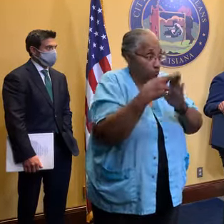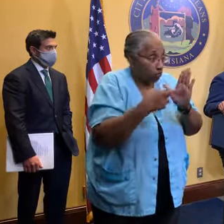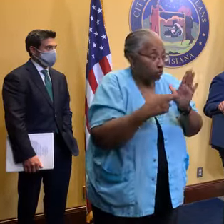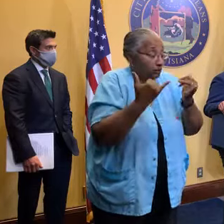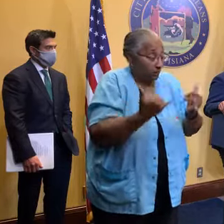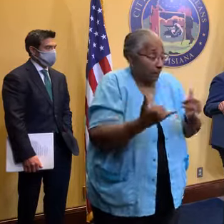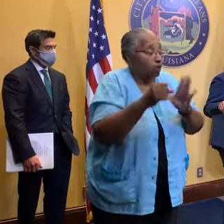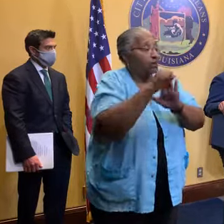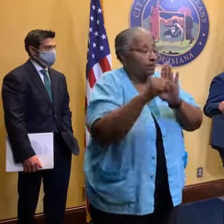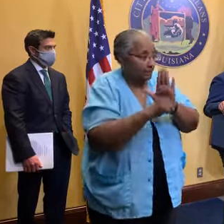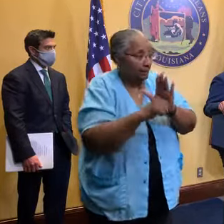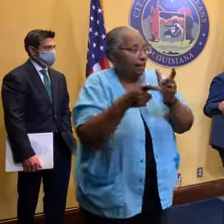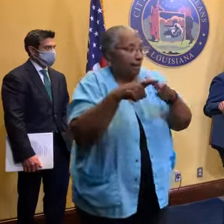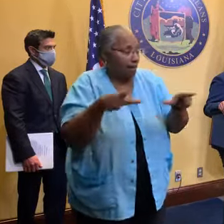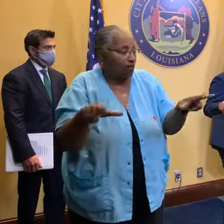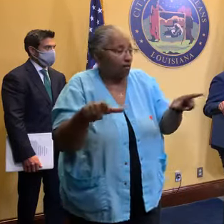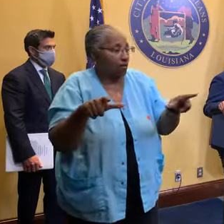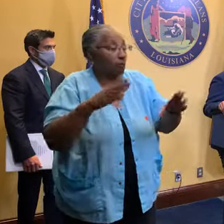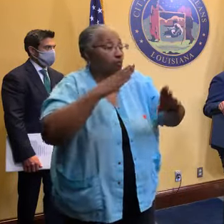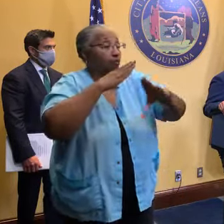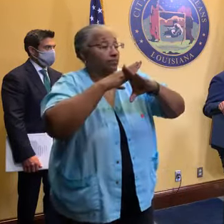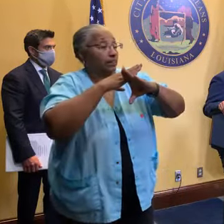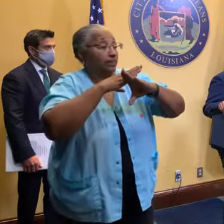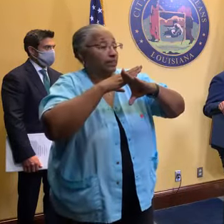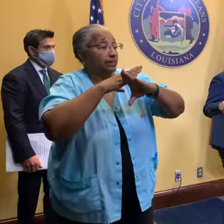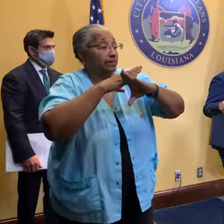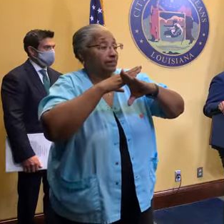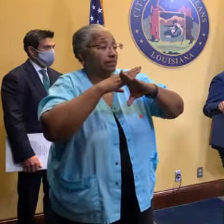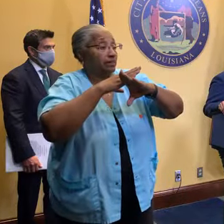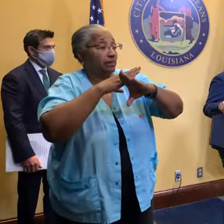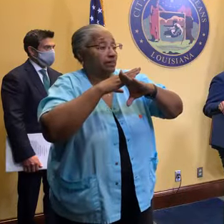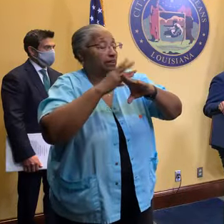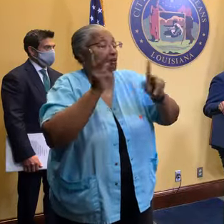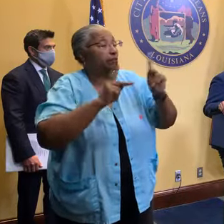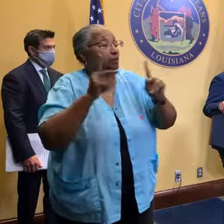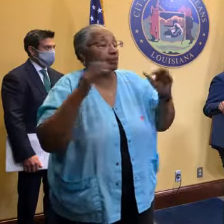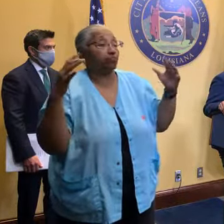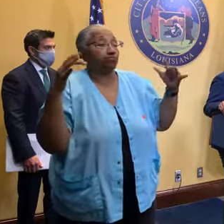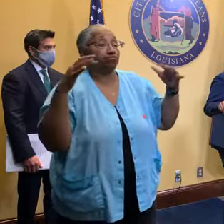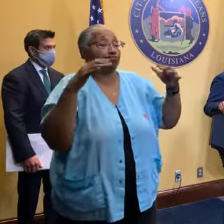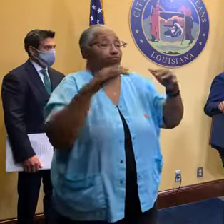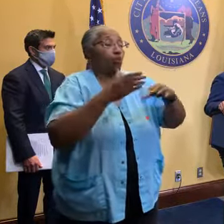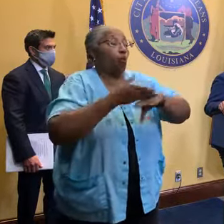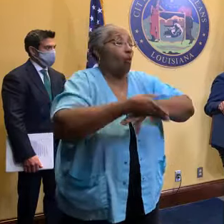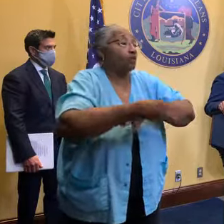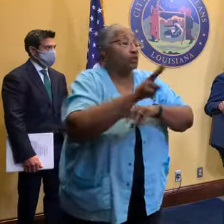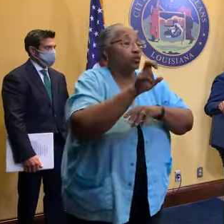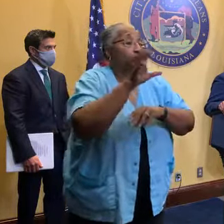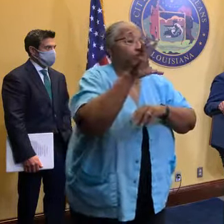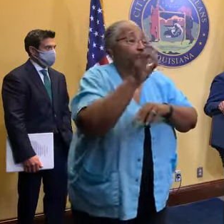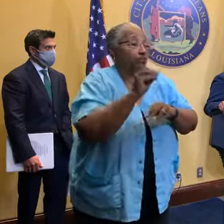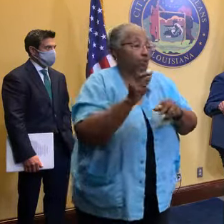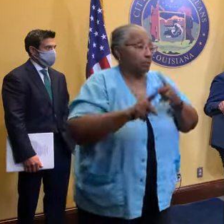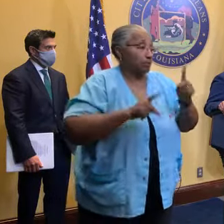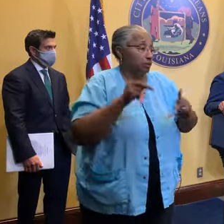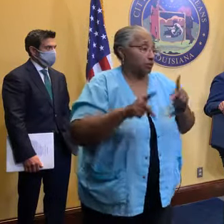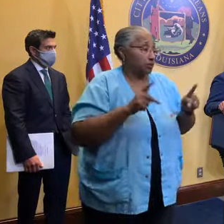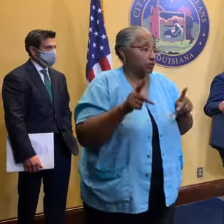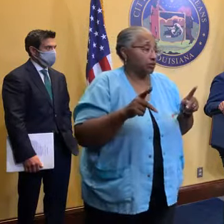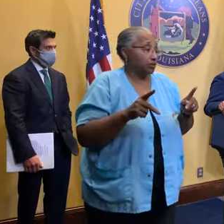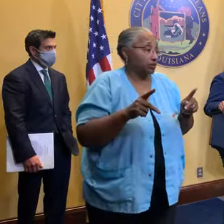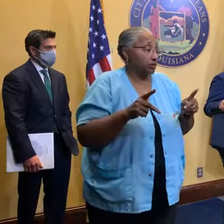at the state level prevents gathering sizes above 250 people.